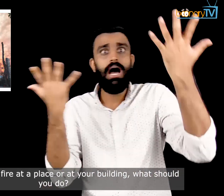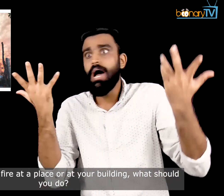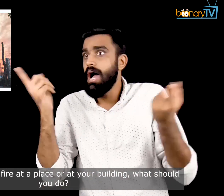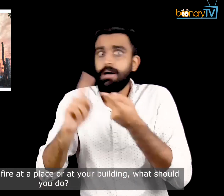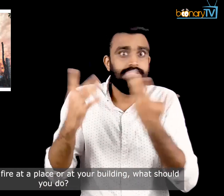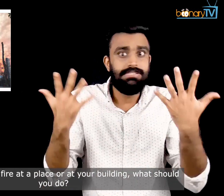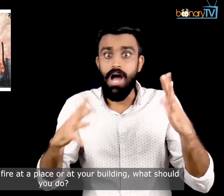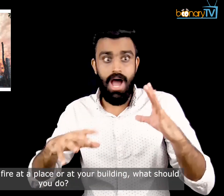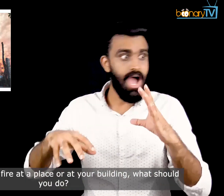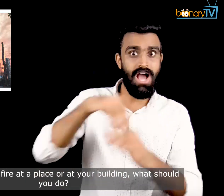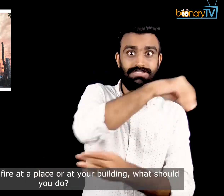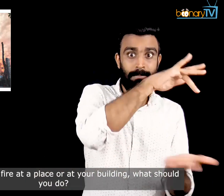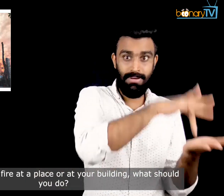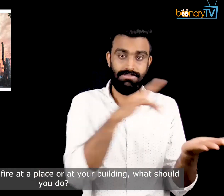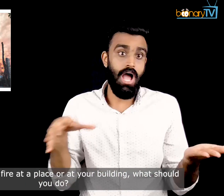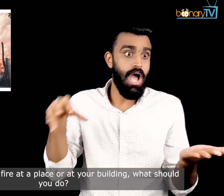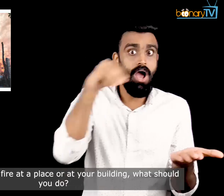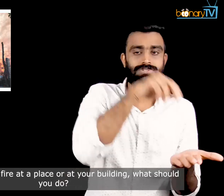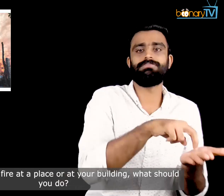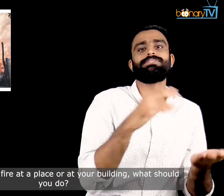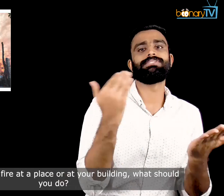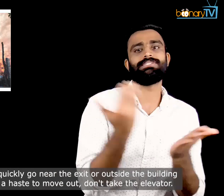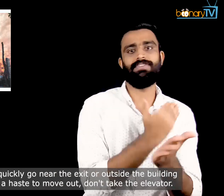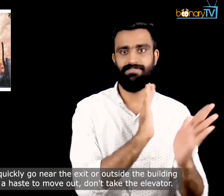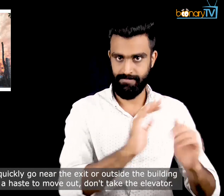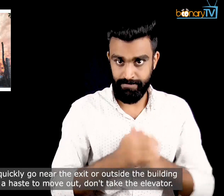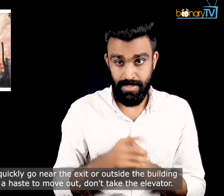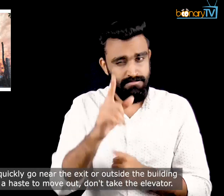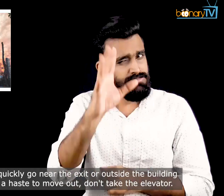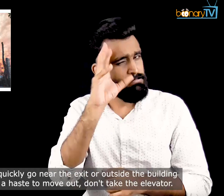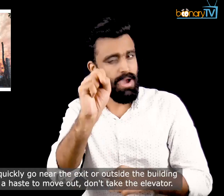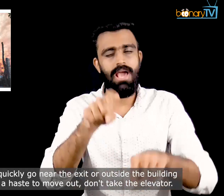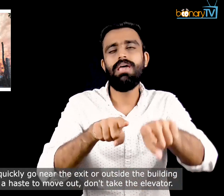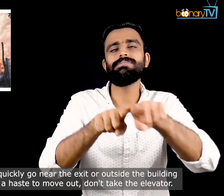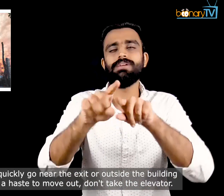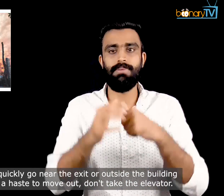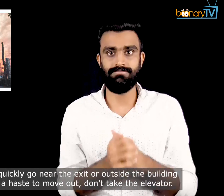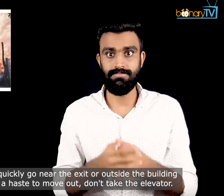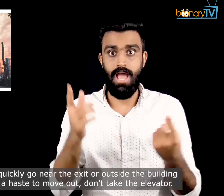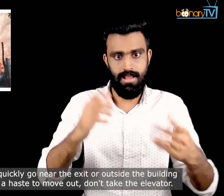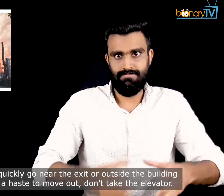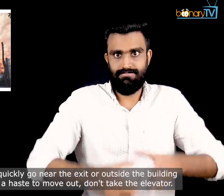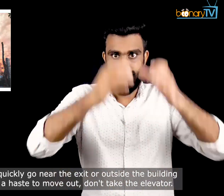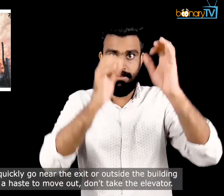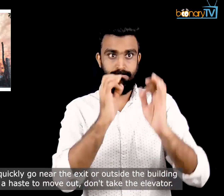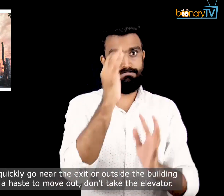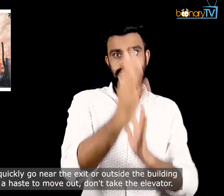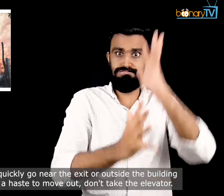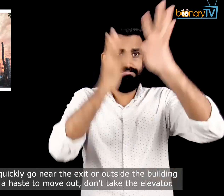your building, what should you do? You should try to quickly go near the exit or outside the